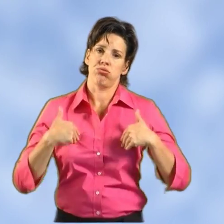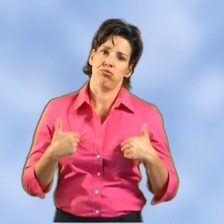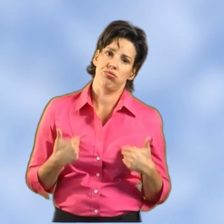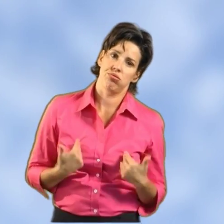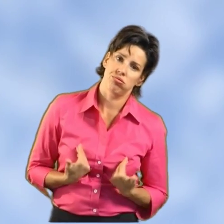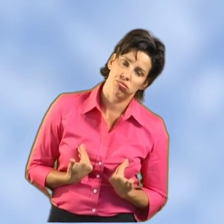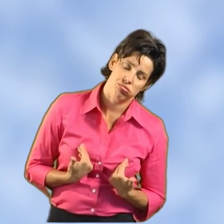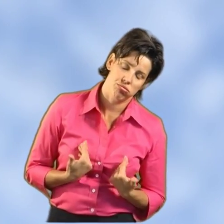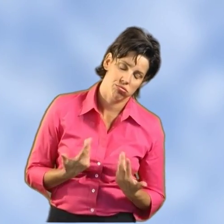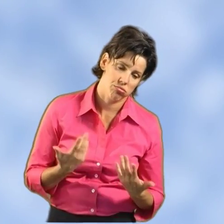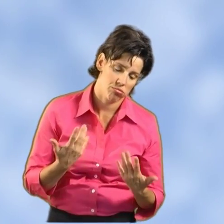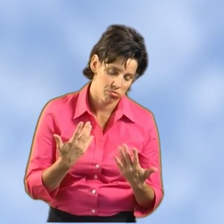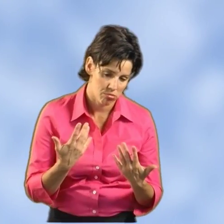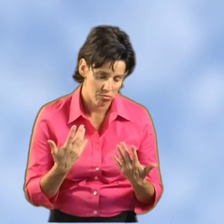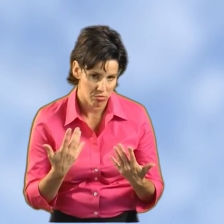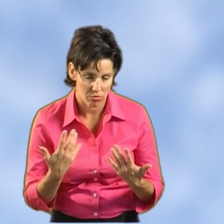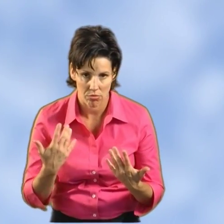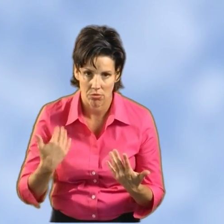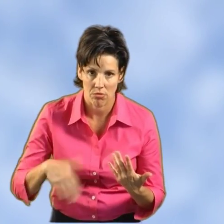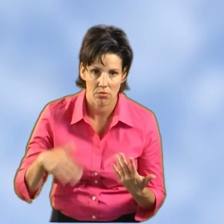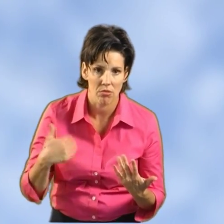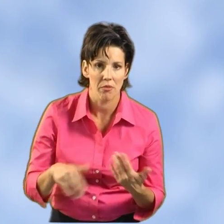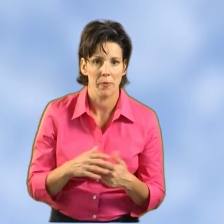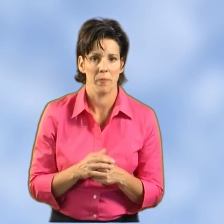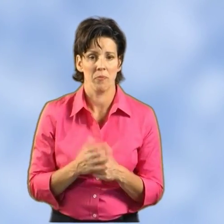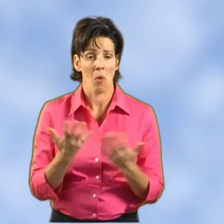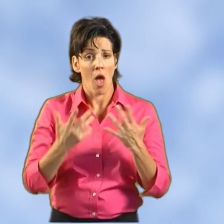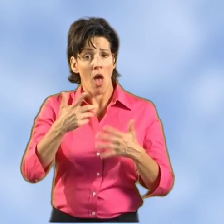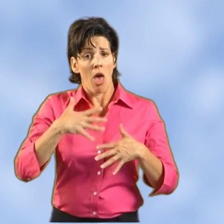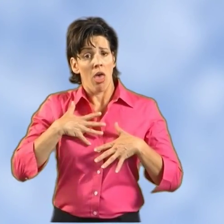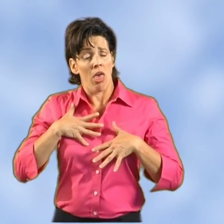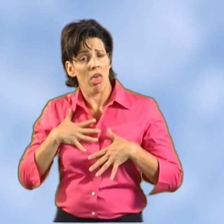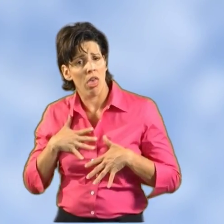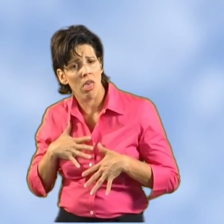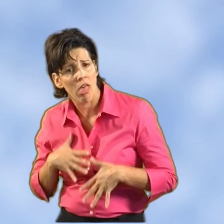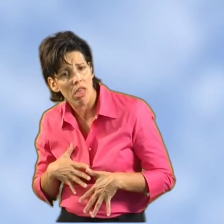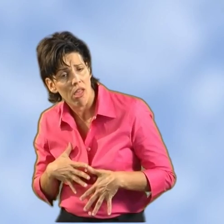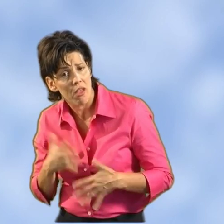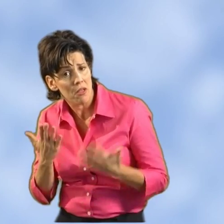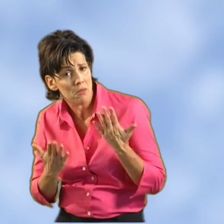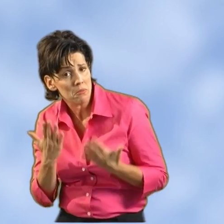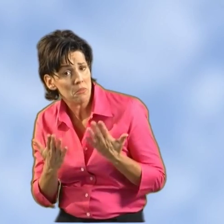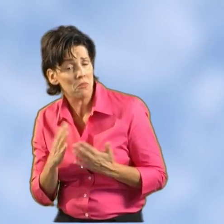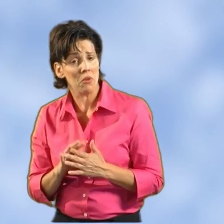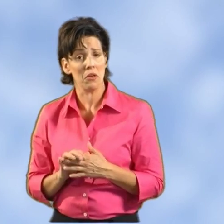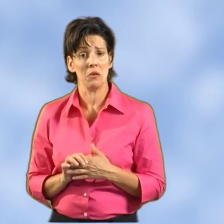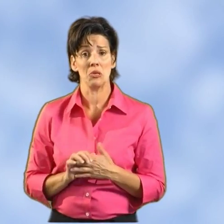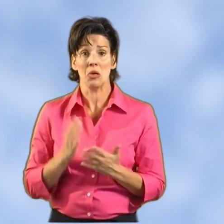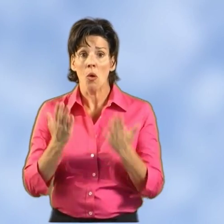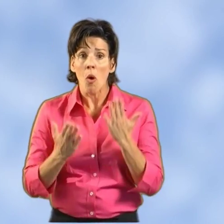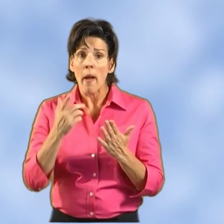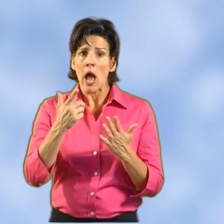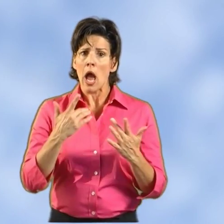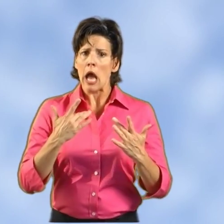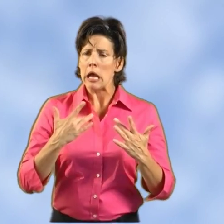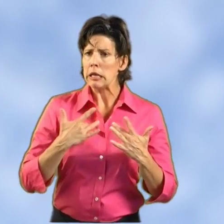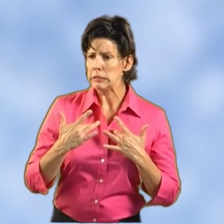You might experience fatigue or depression. You may